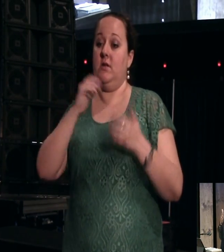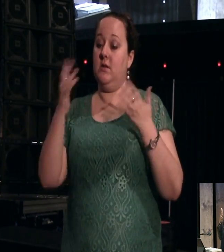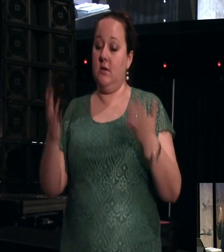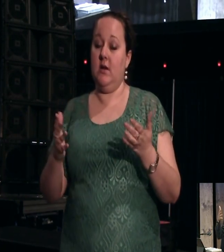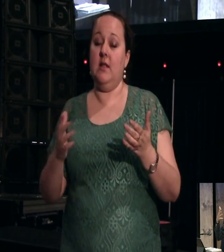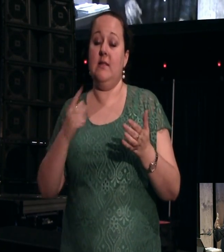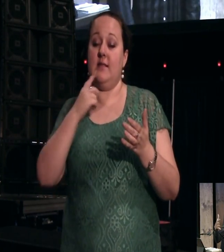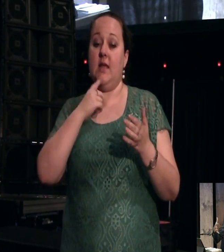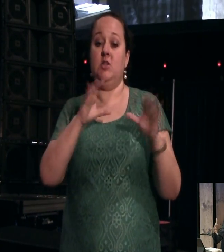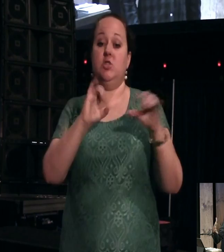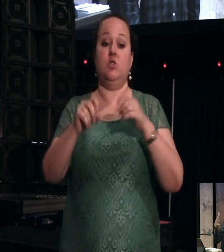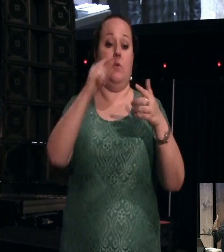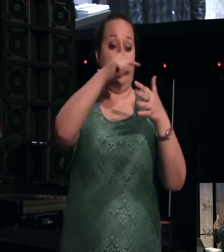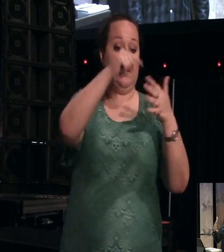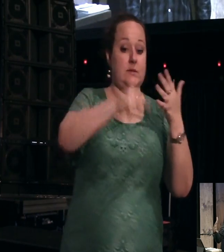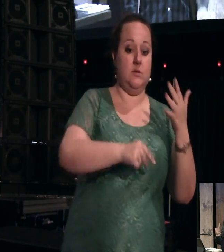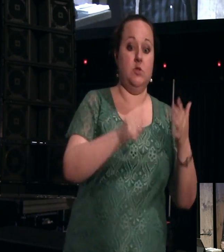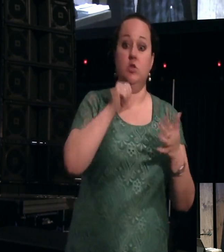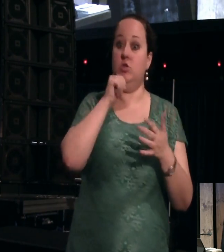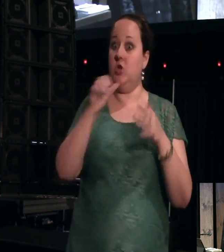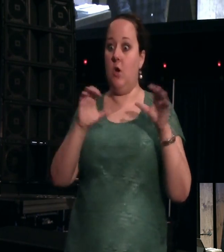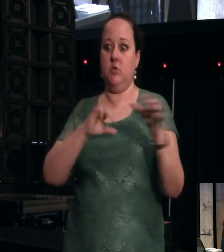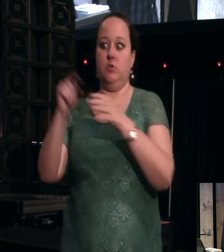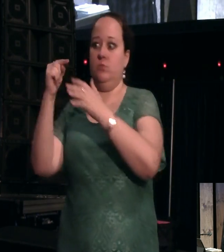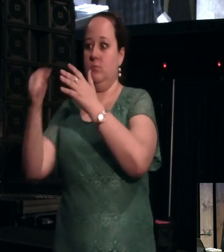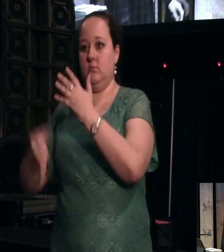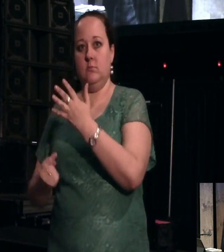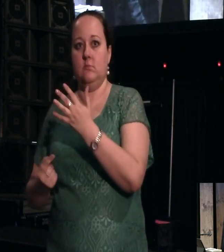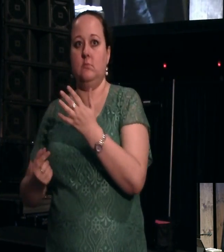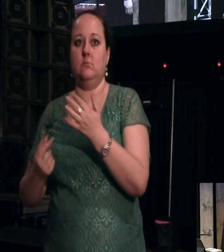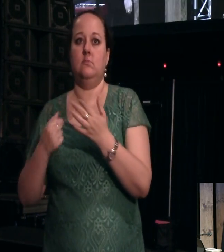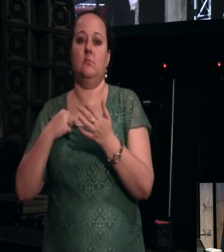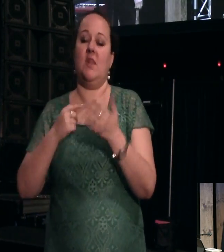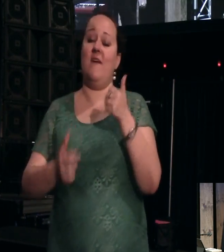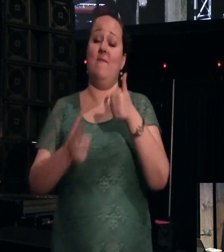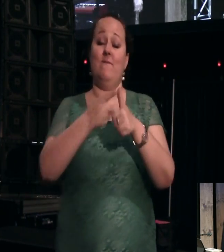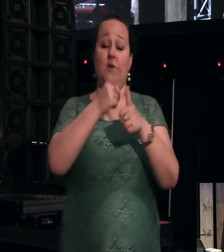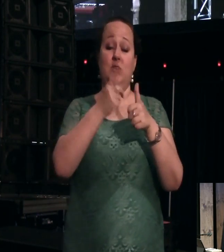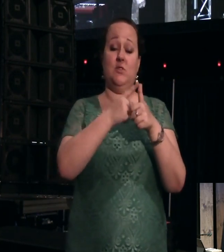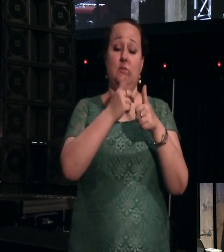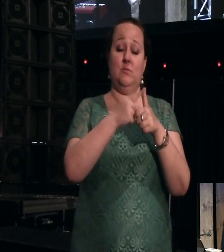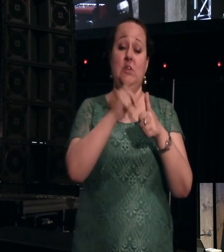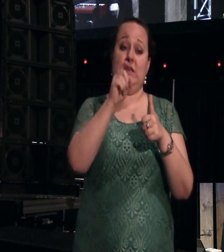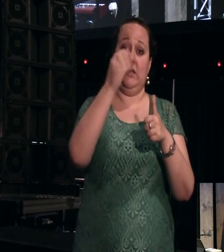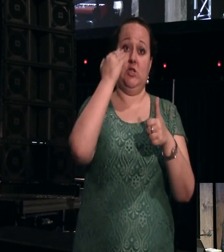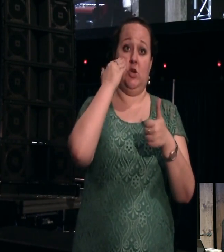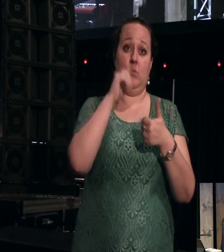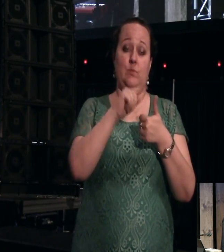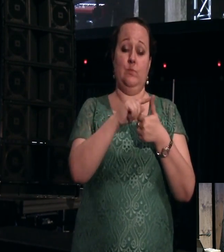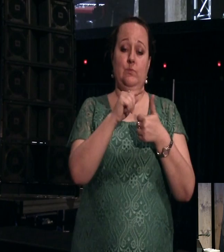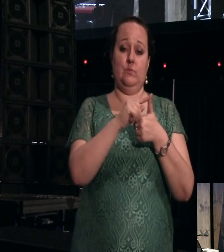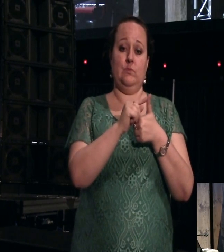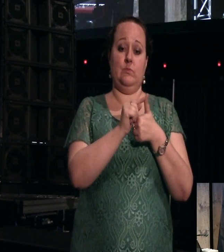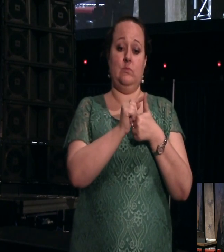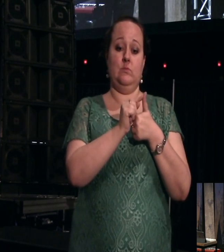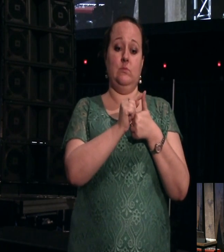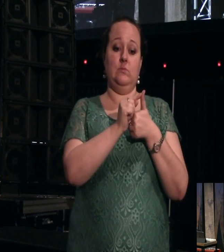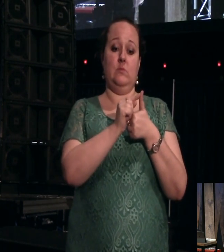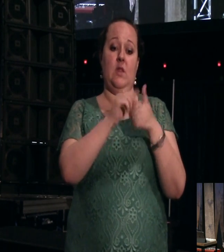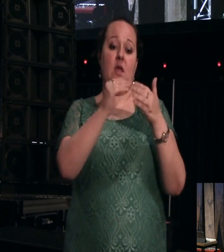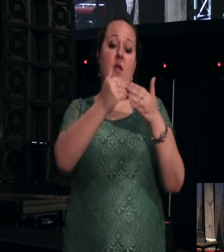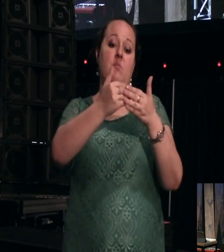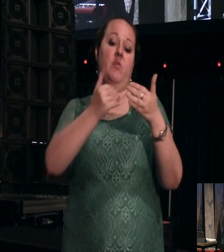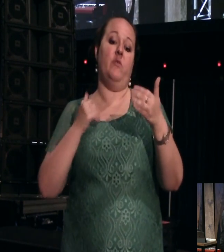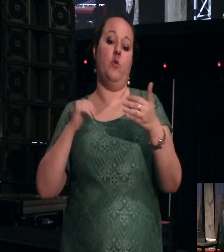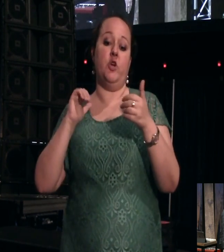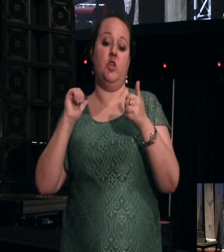2003 and just lovingly tell myself, do this, don't do that. Here's the first key truth you need to know.